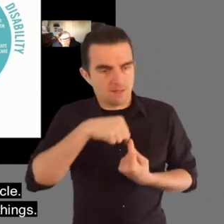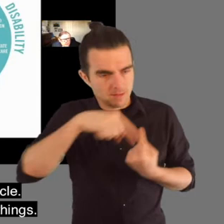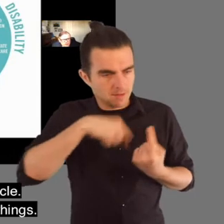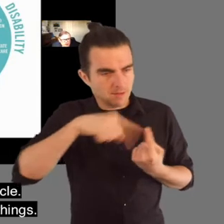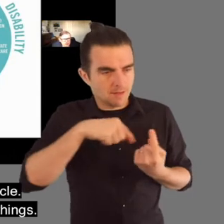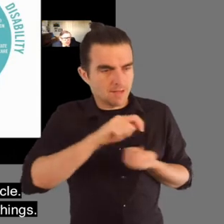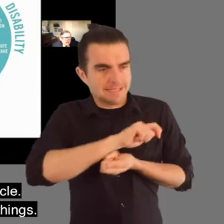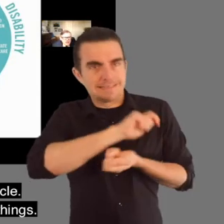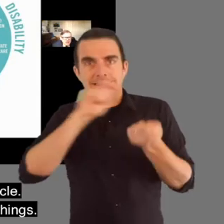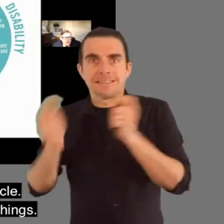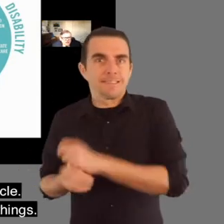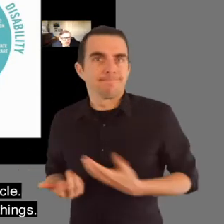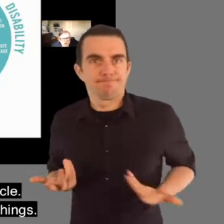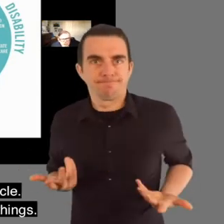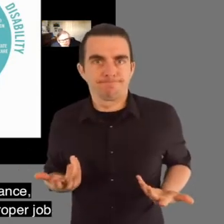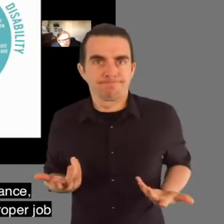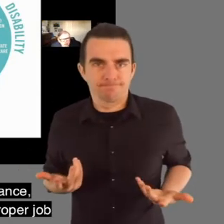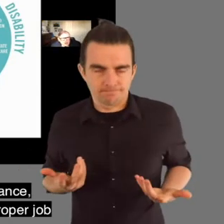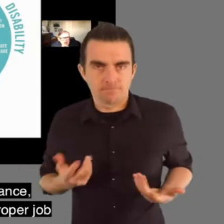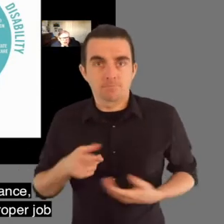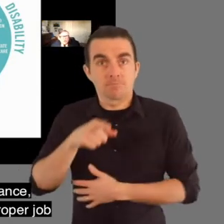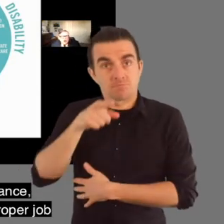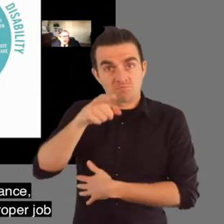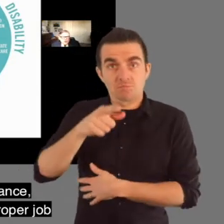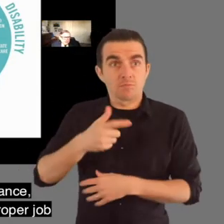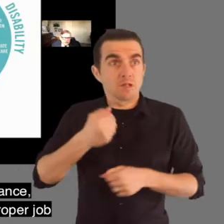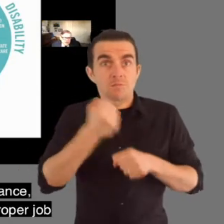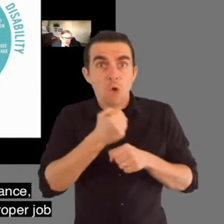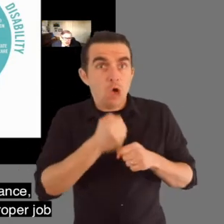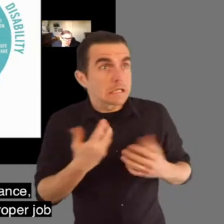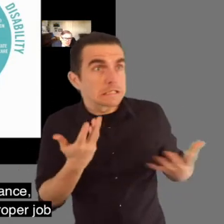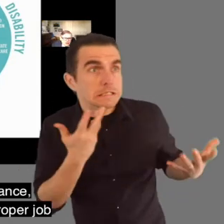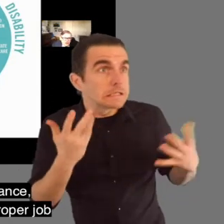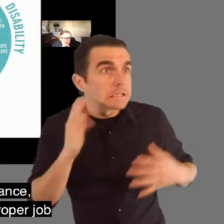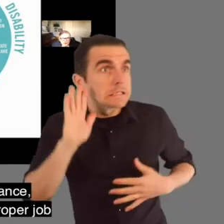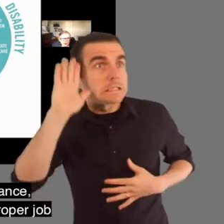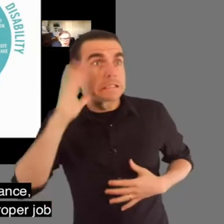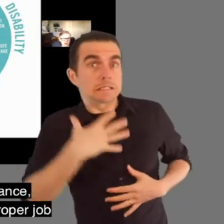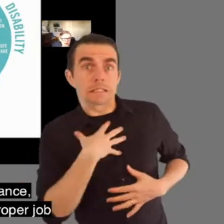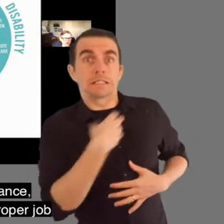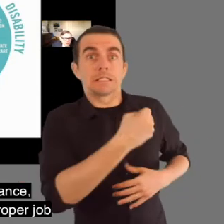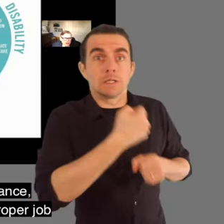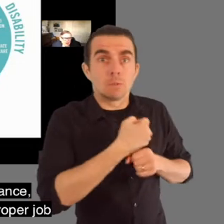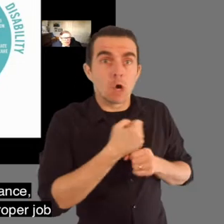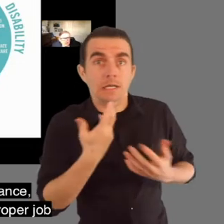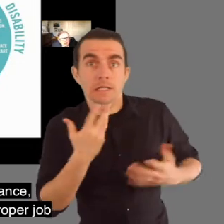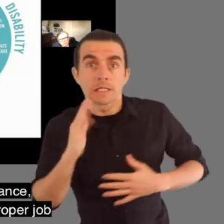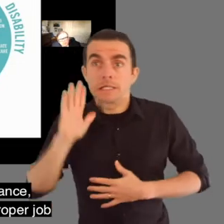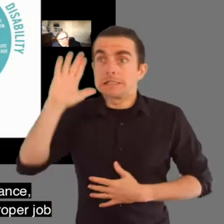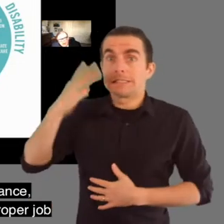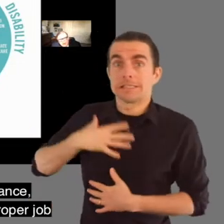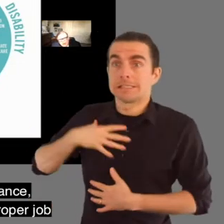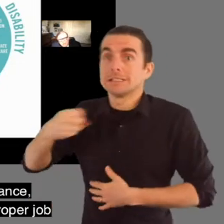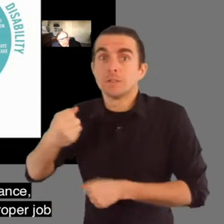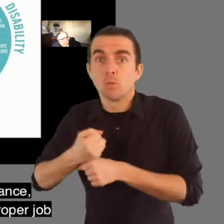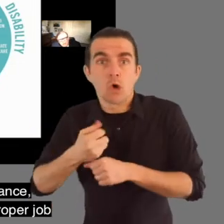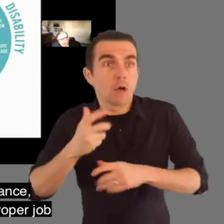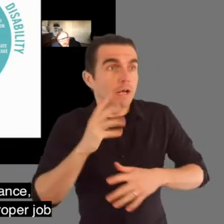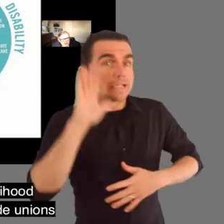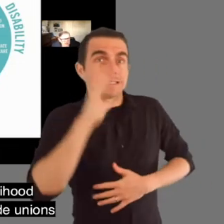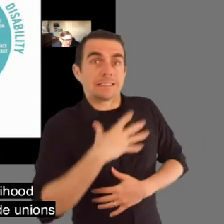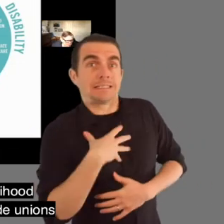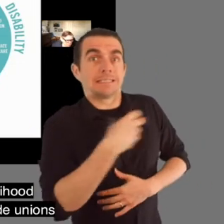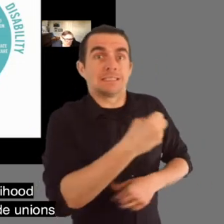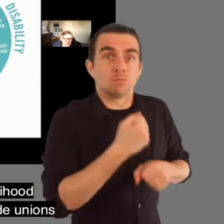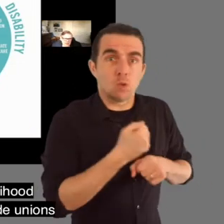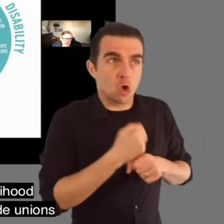to improve those things. If you're a day worker, for instance, because you don't have a proper job